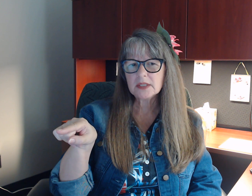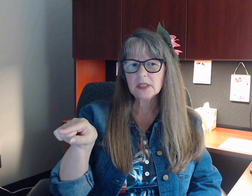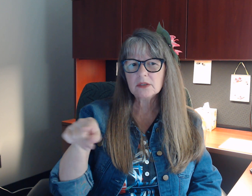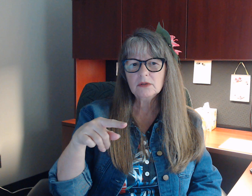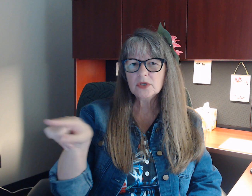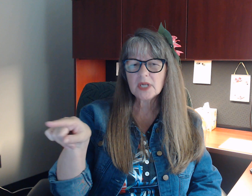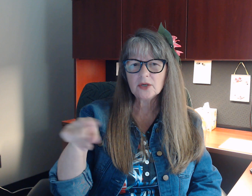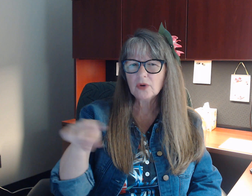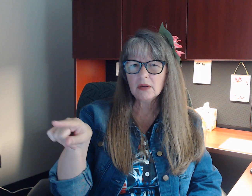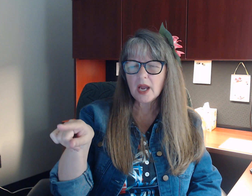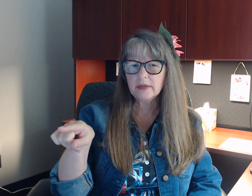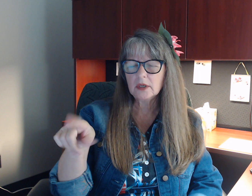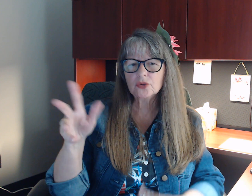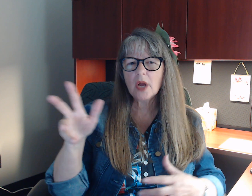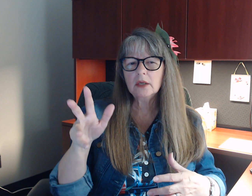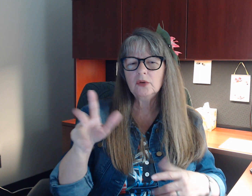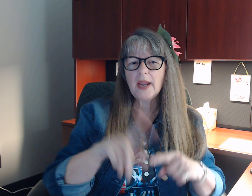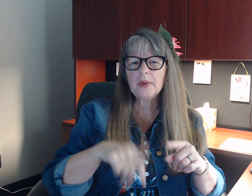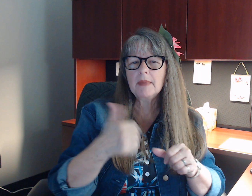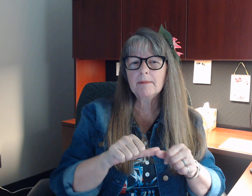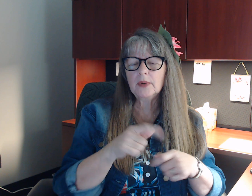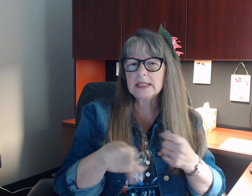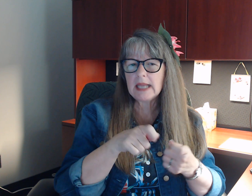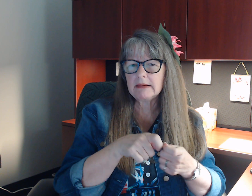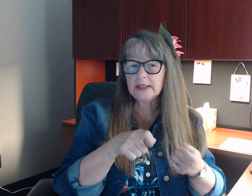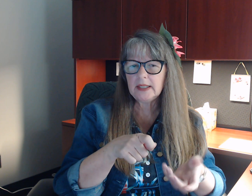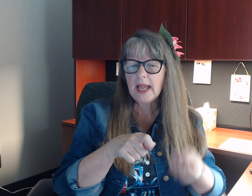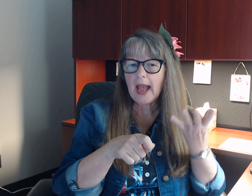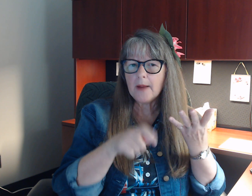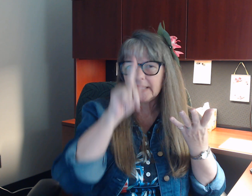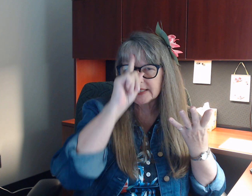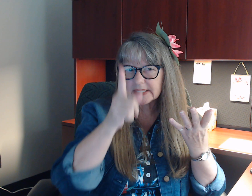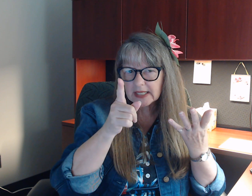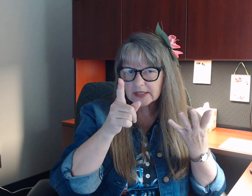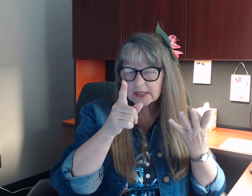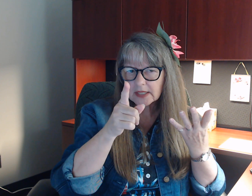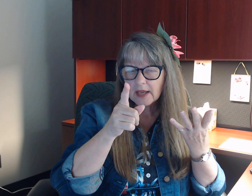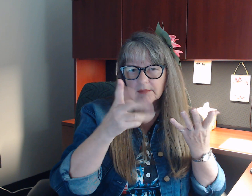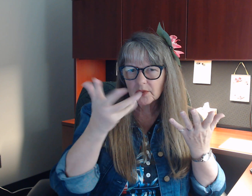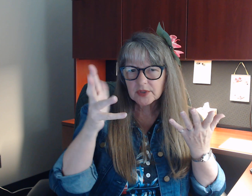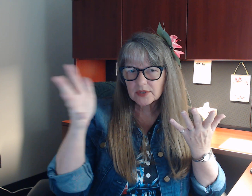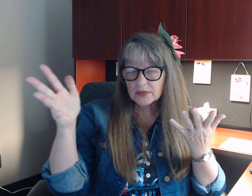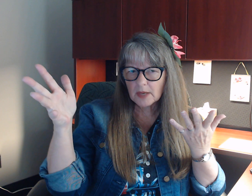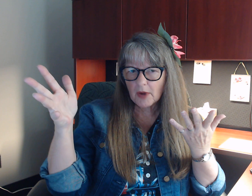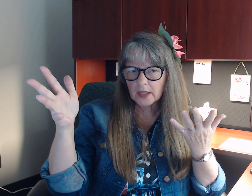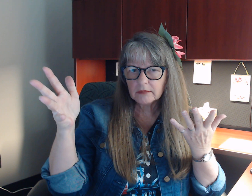cents. You just kind of draw a line there because you can't remember exactly how many cents, but it was some odd,